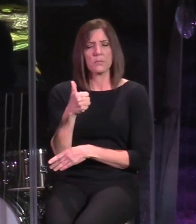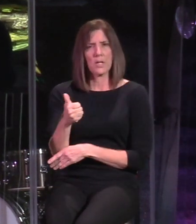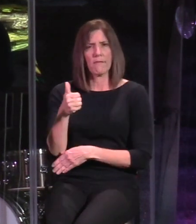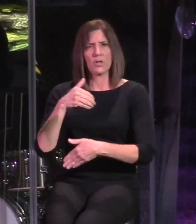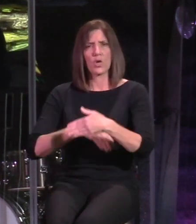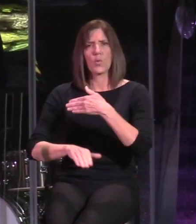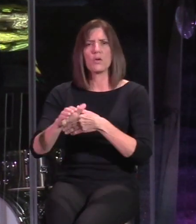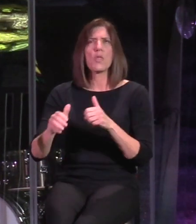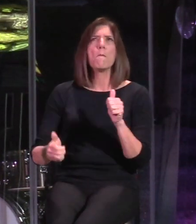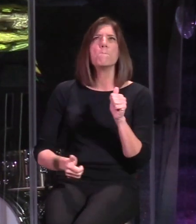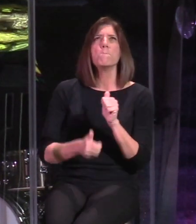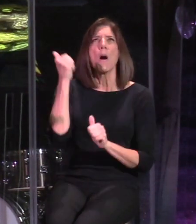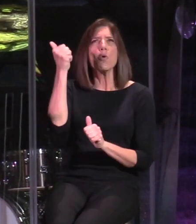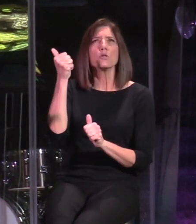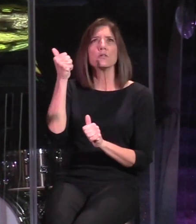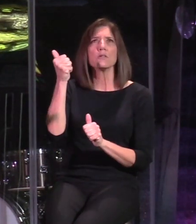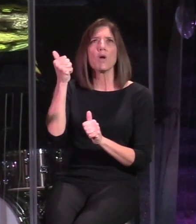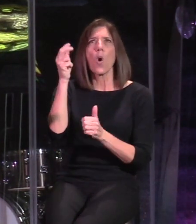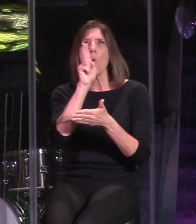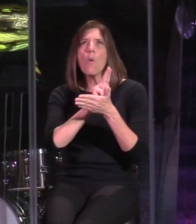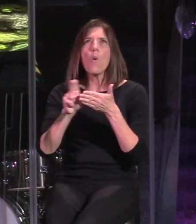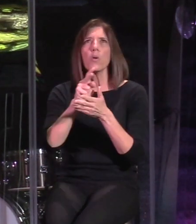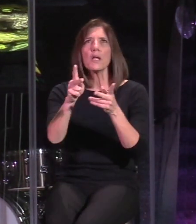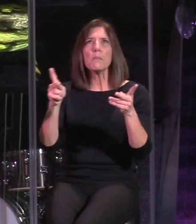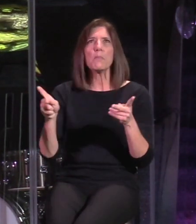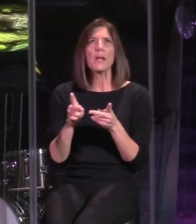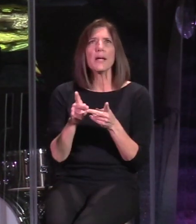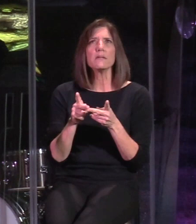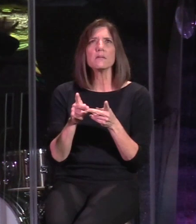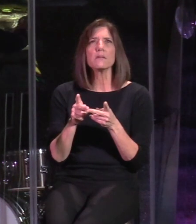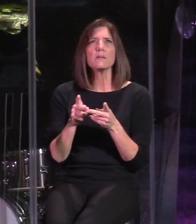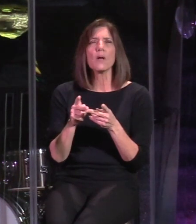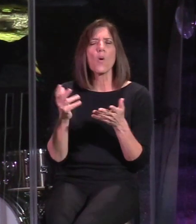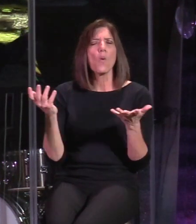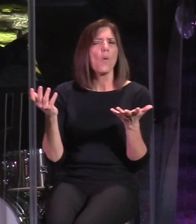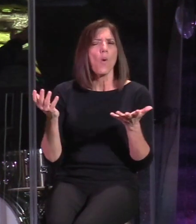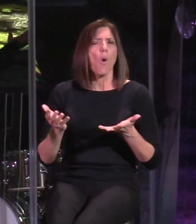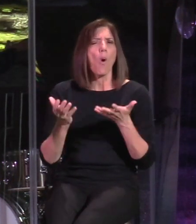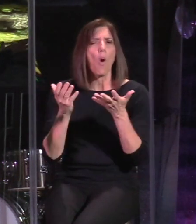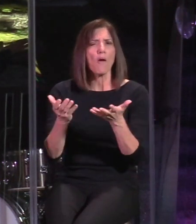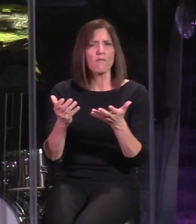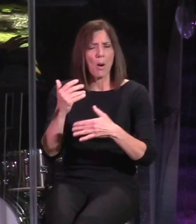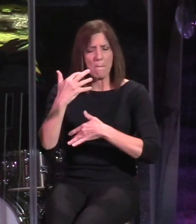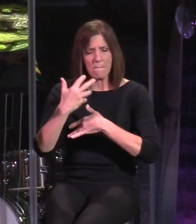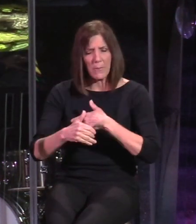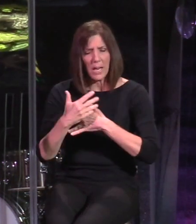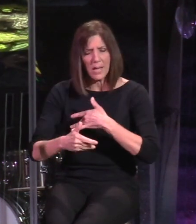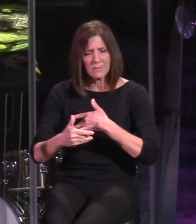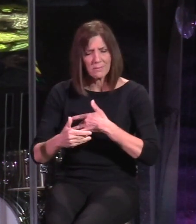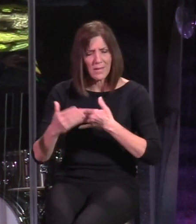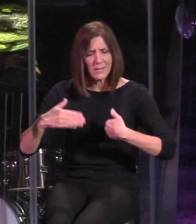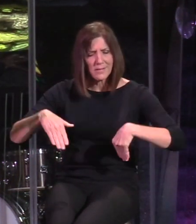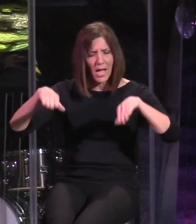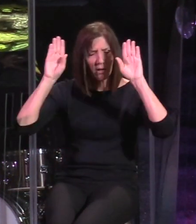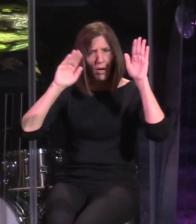place to offer a blood sacrifice to atone for the sins of himself and the whole nation of